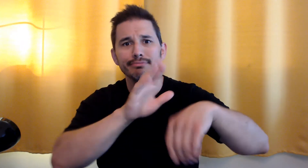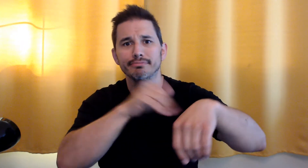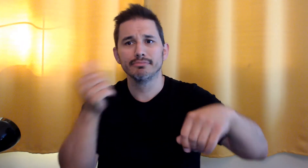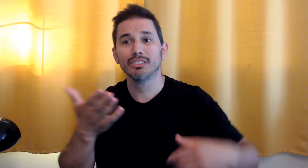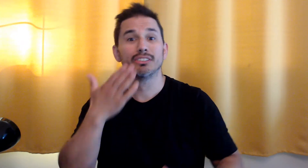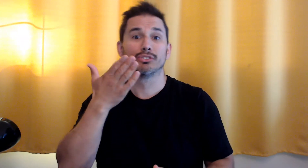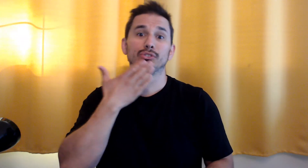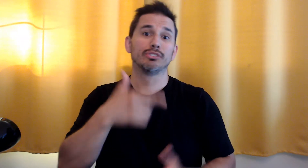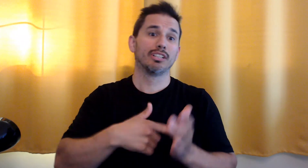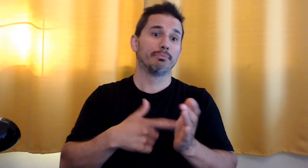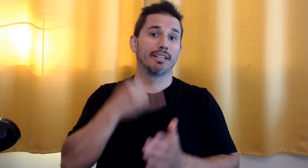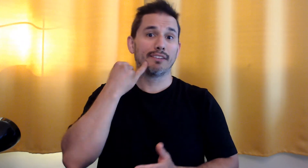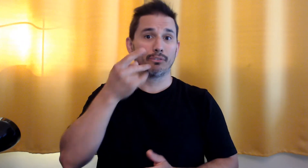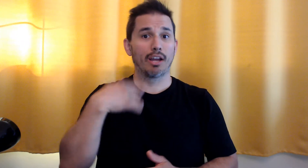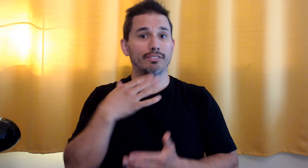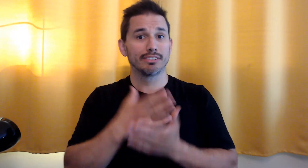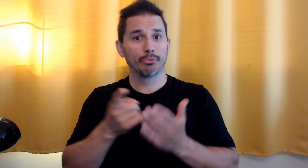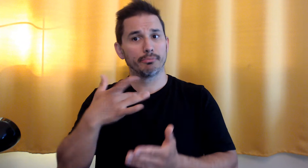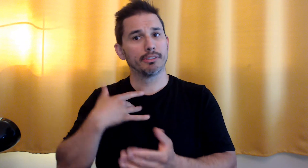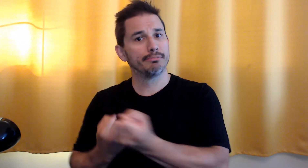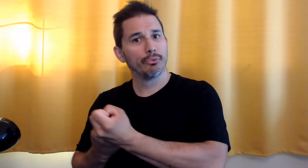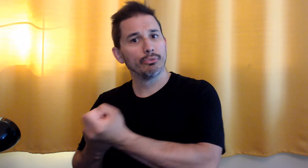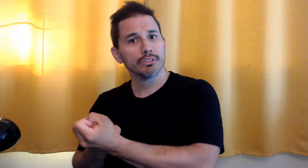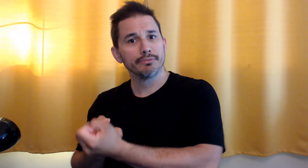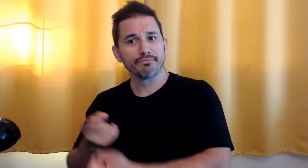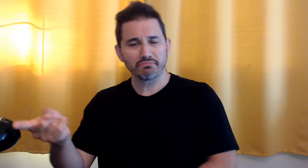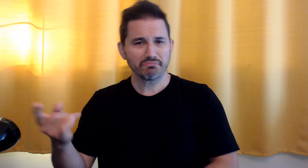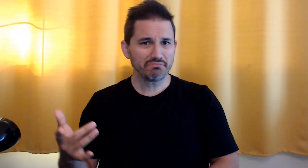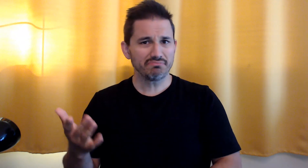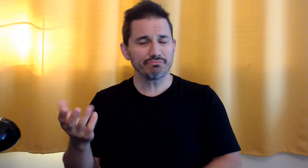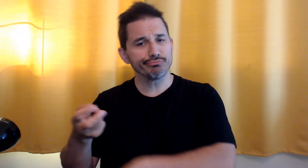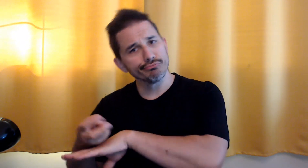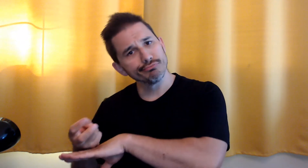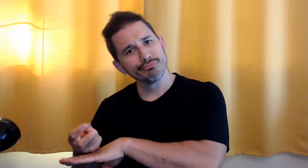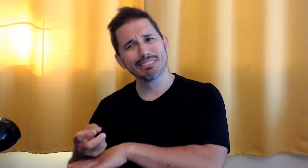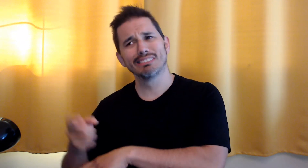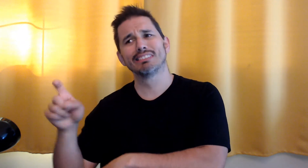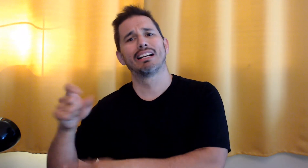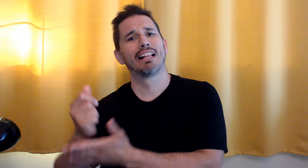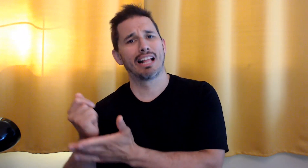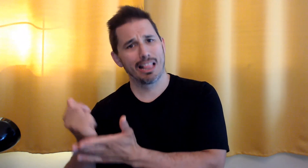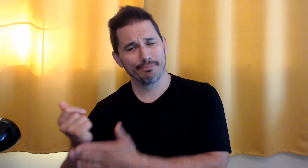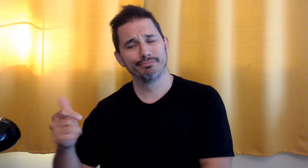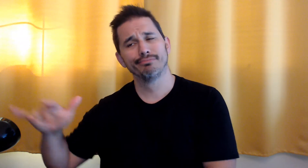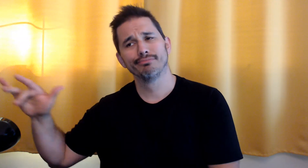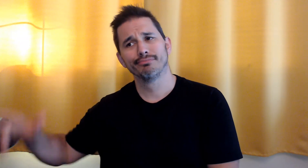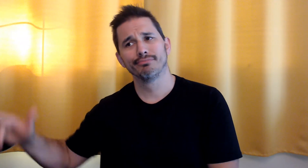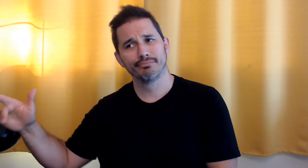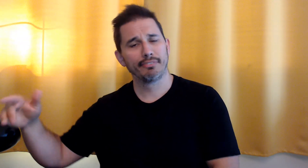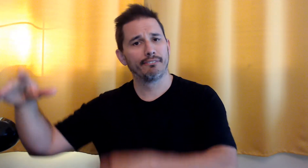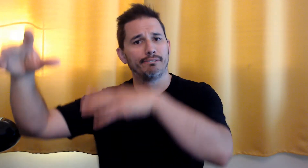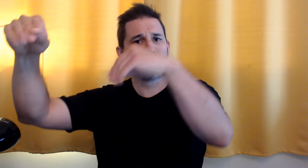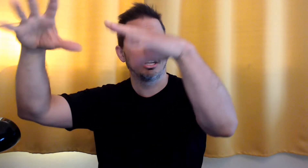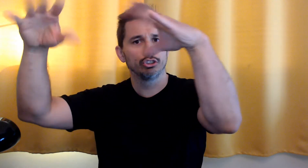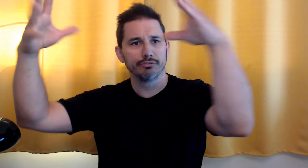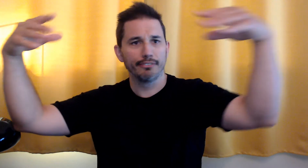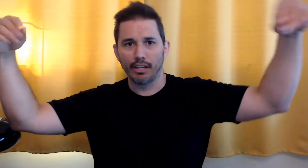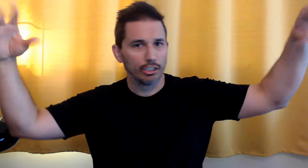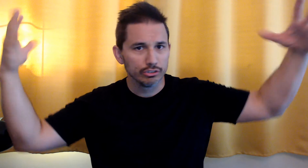to lights or to turn on any certain type of device. One example is if there's someone in your home who depends on you for